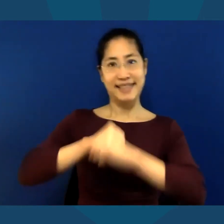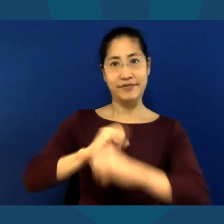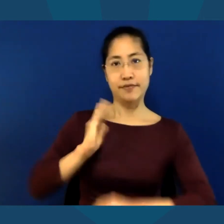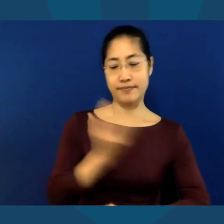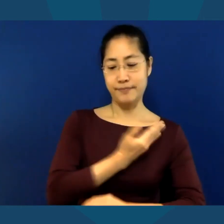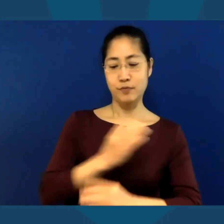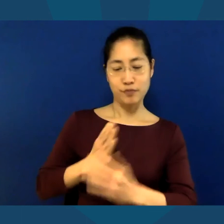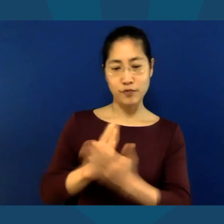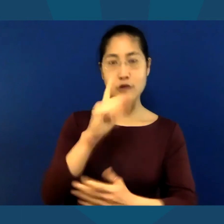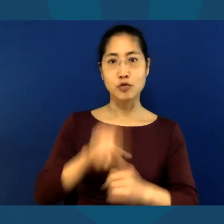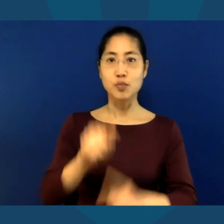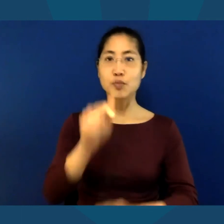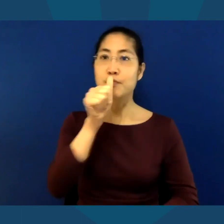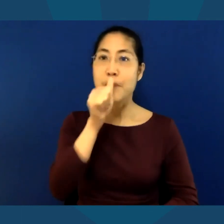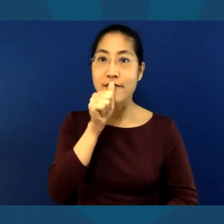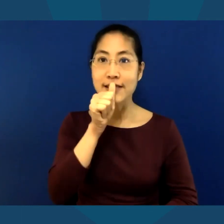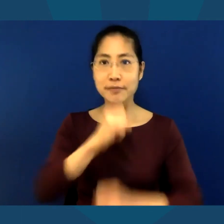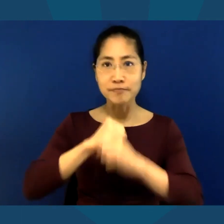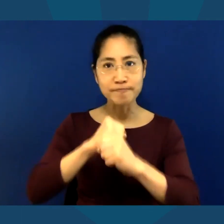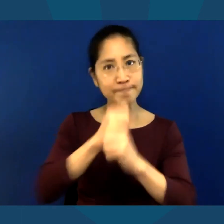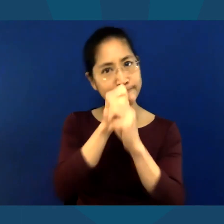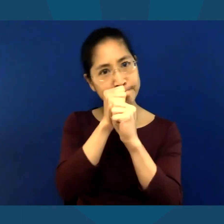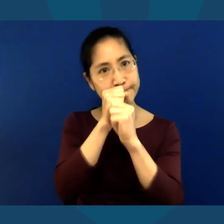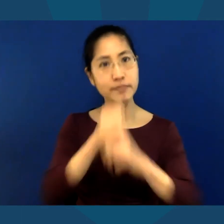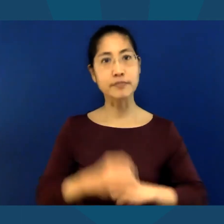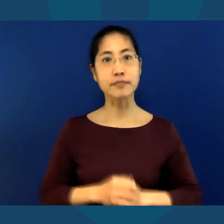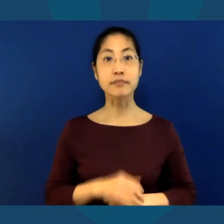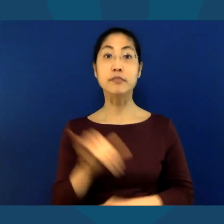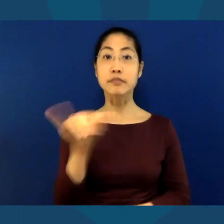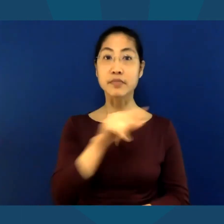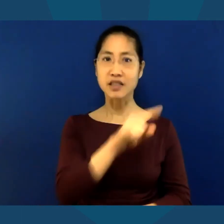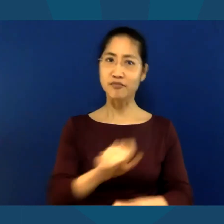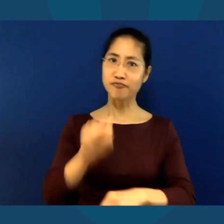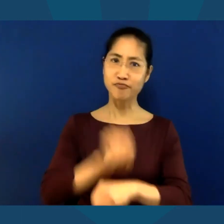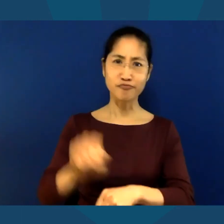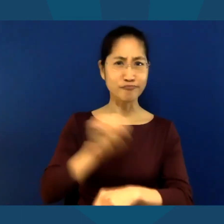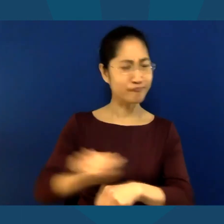He has also worked hard on criminal justice reform,